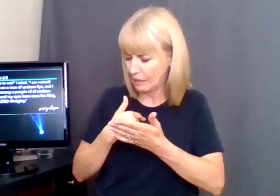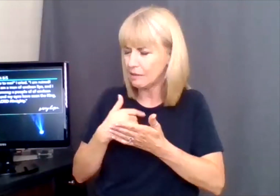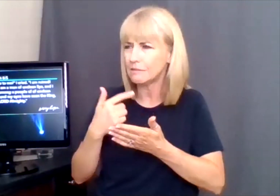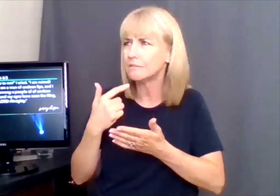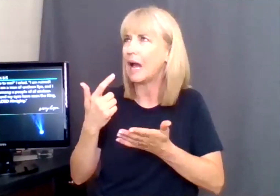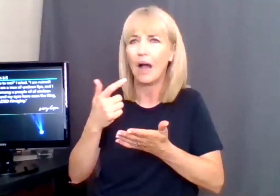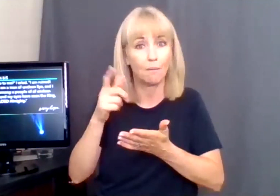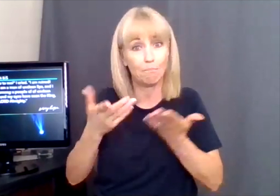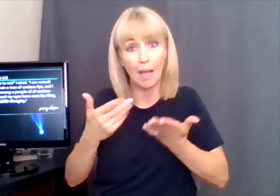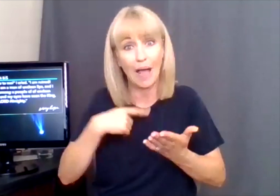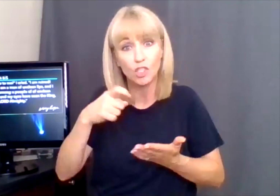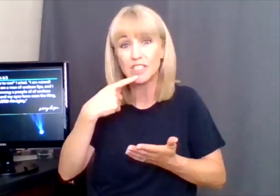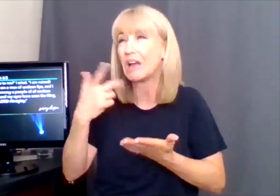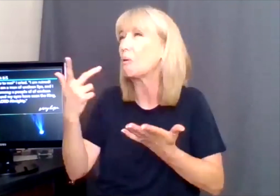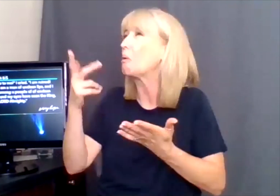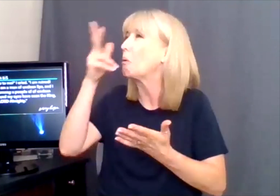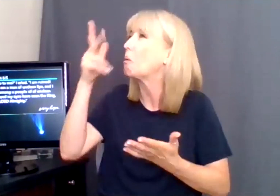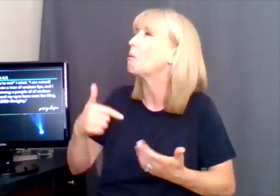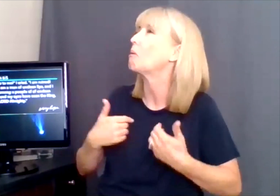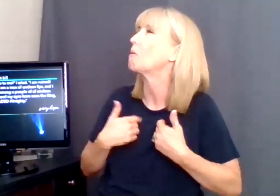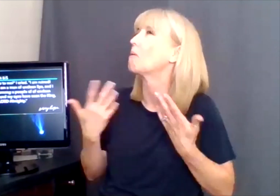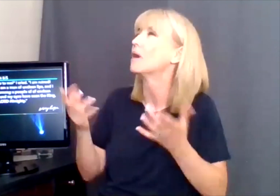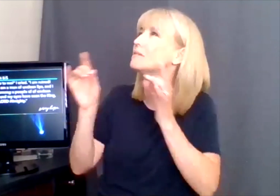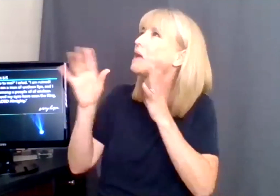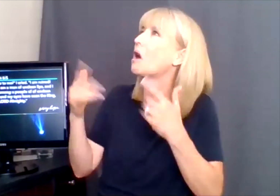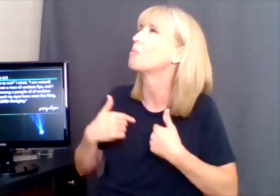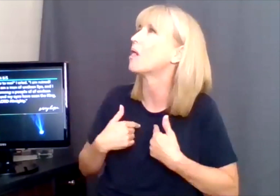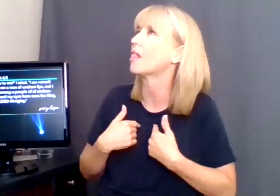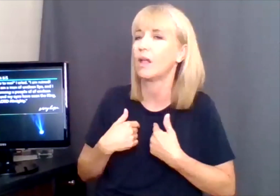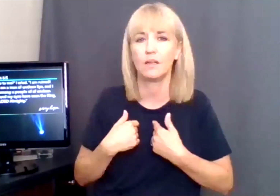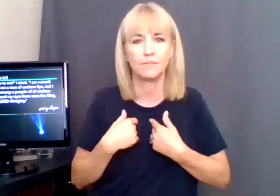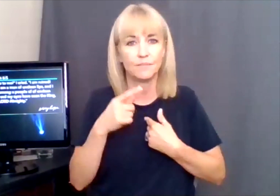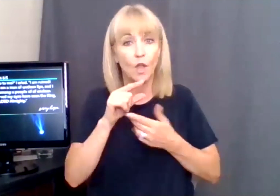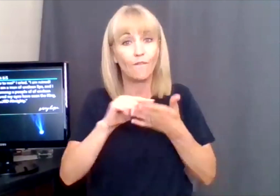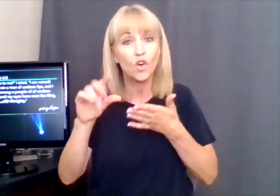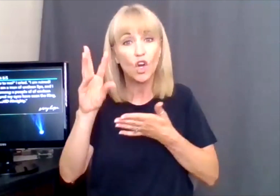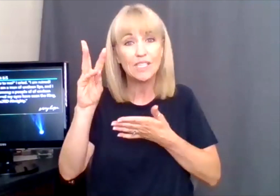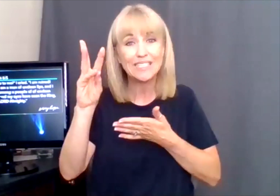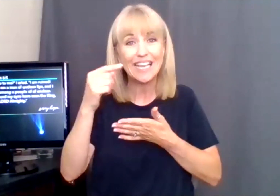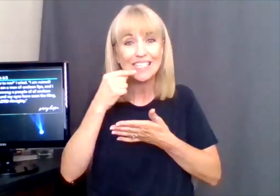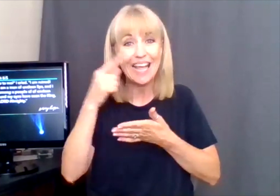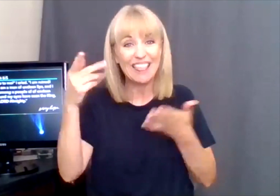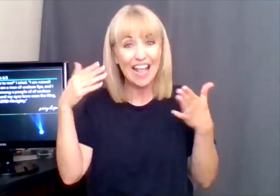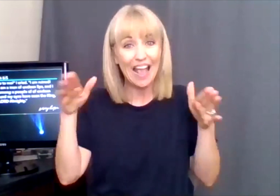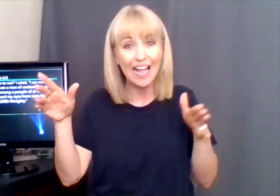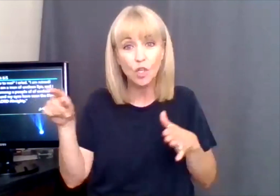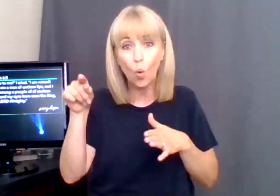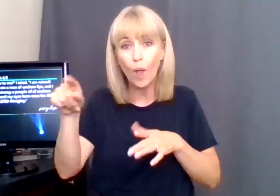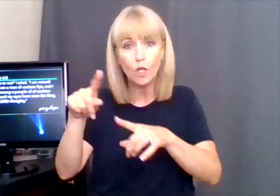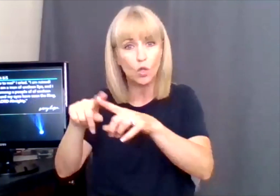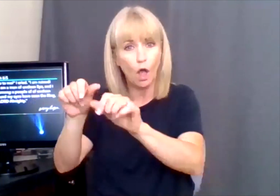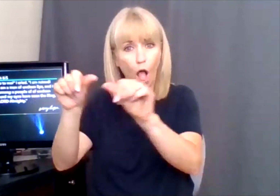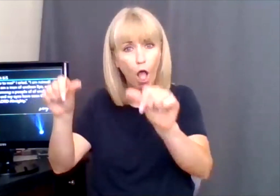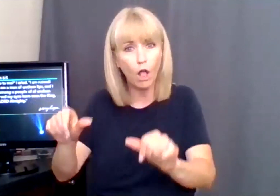me. Verse 6 says that one of those angels went over to the altar and he took one of the coals off of it. Those altars represented a